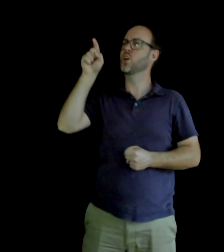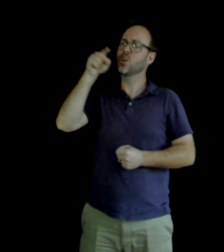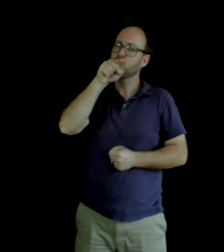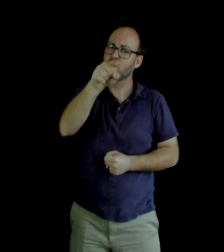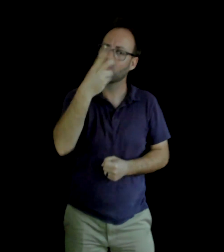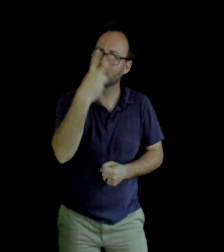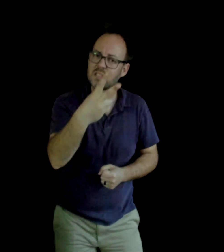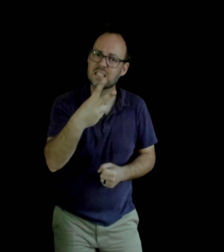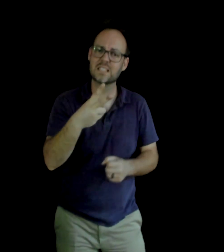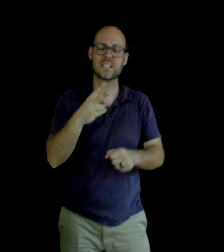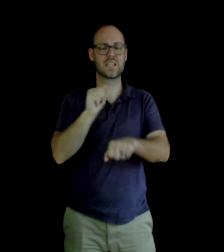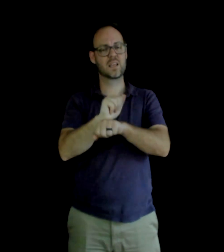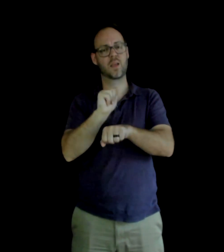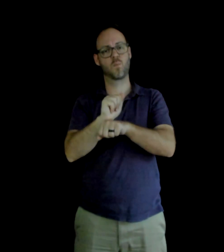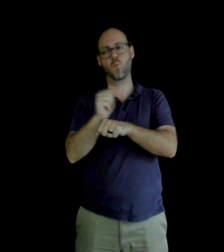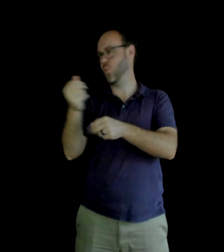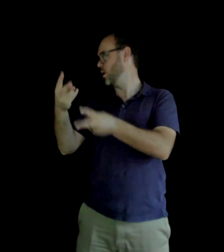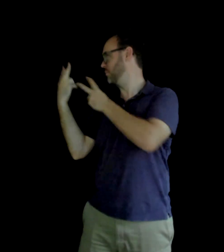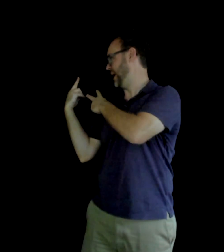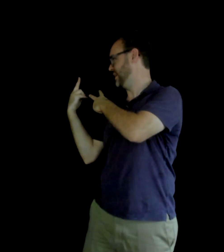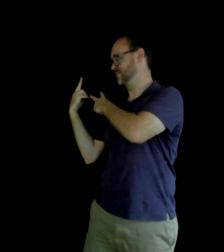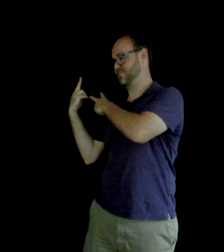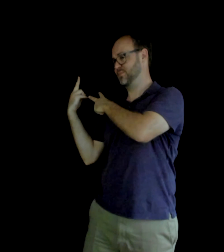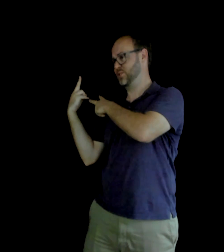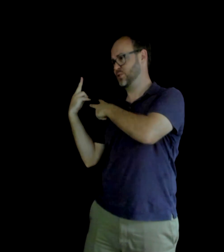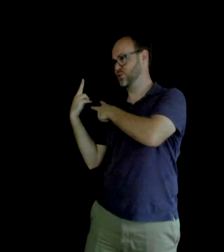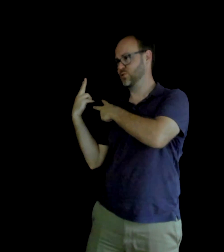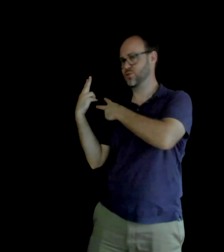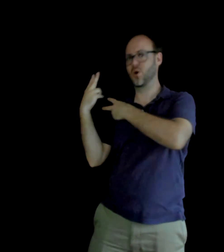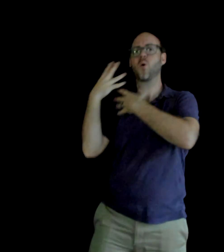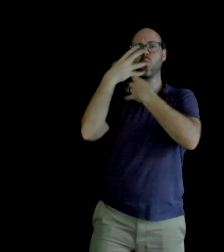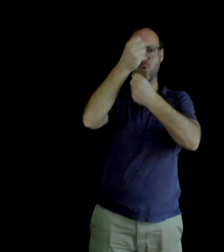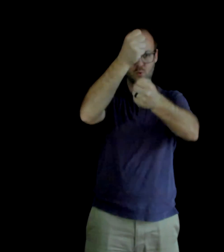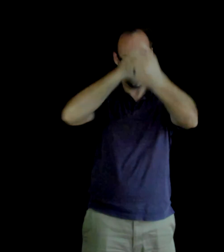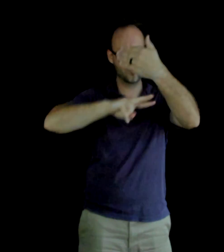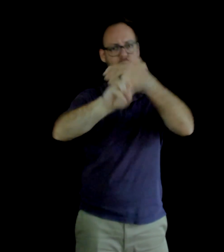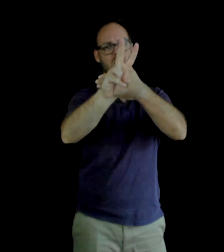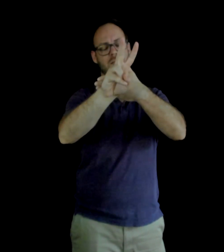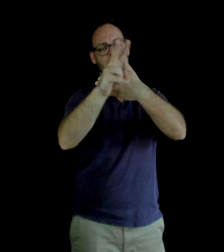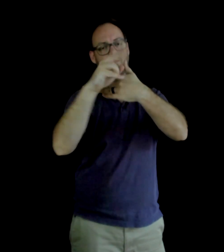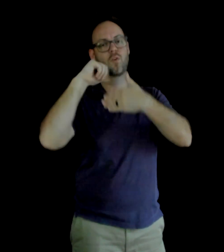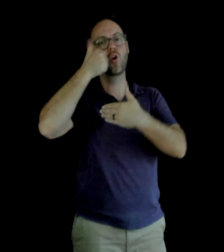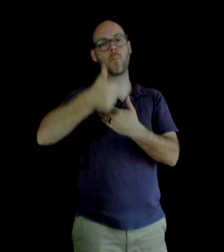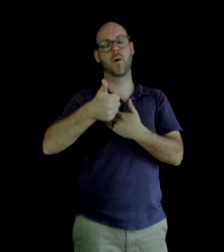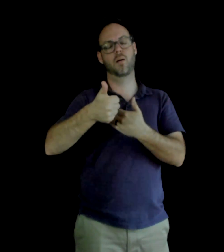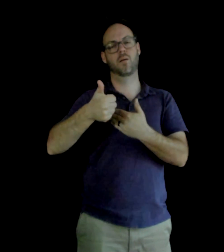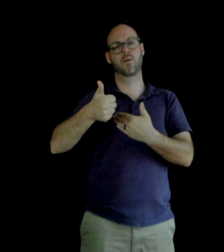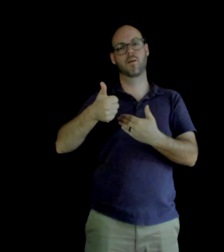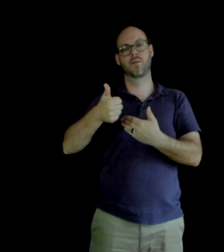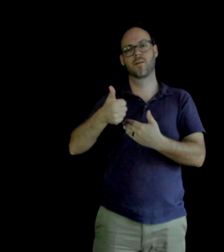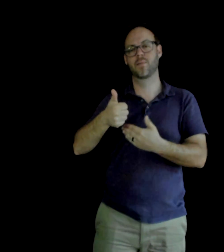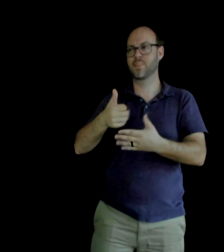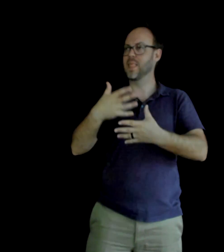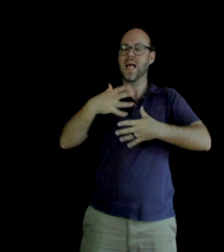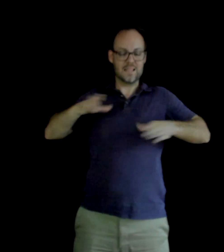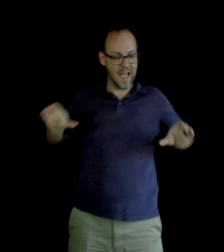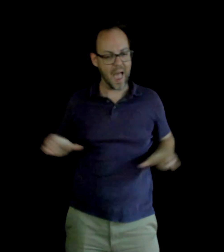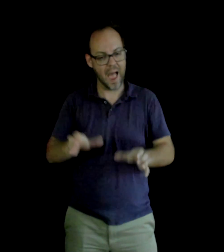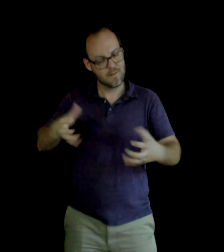You've seen him work in your past, so you can trust him for today. Patient endurance is active